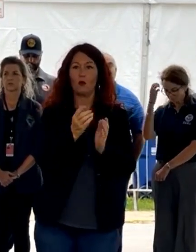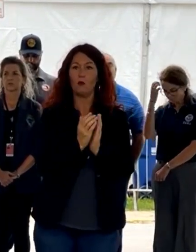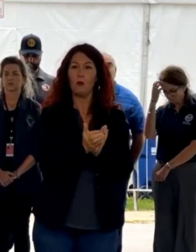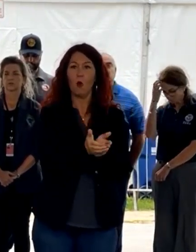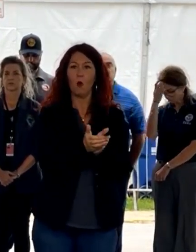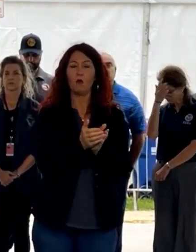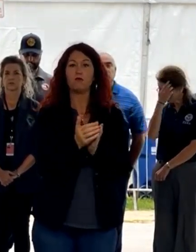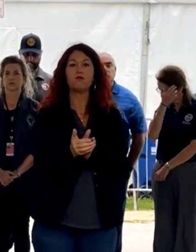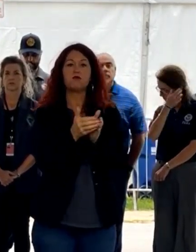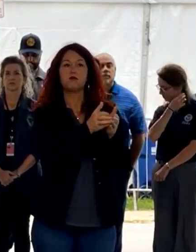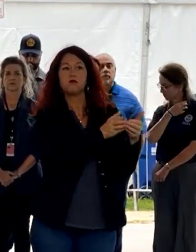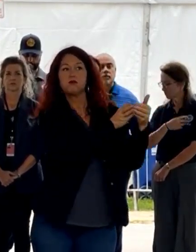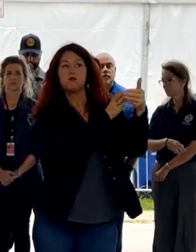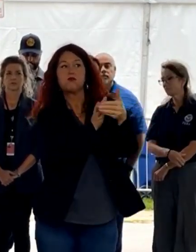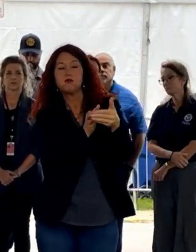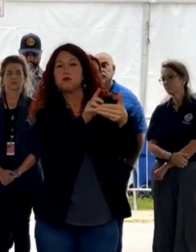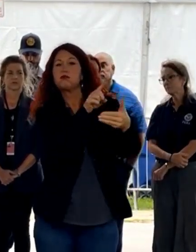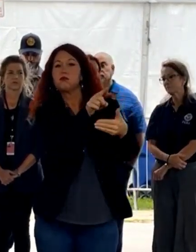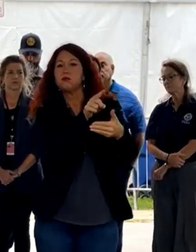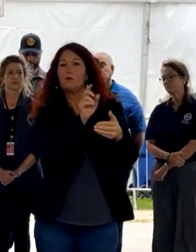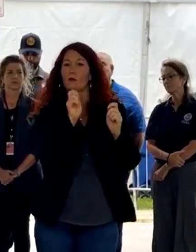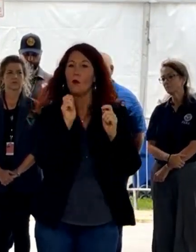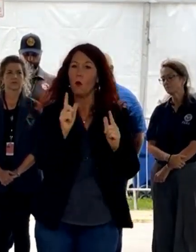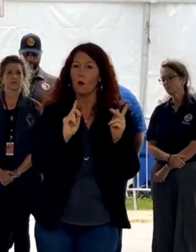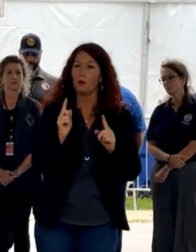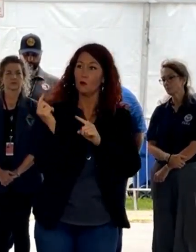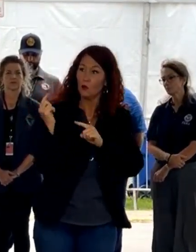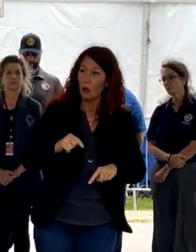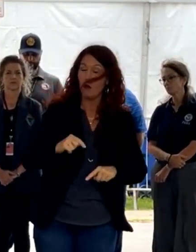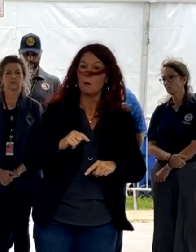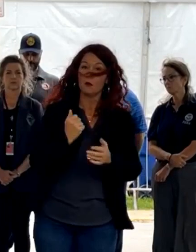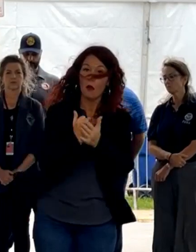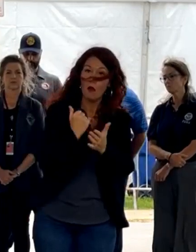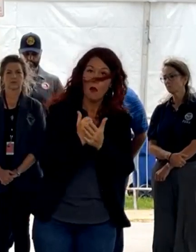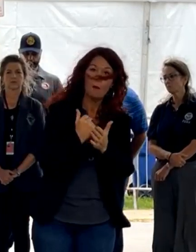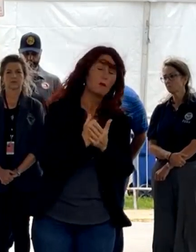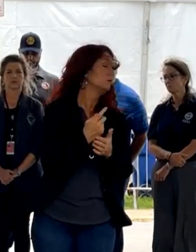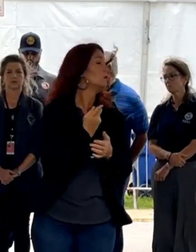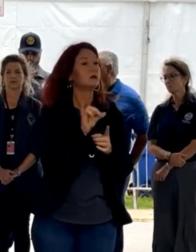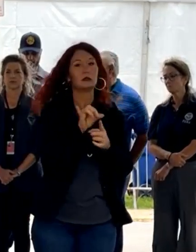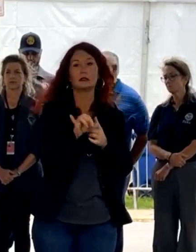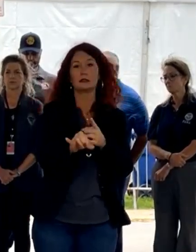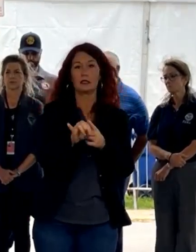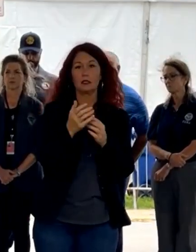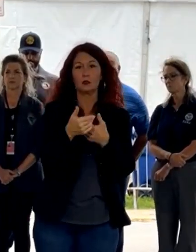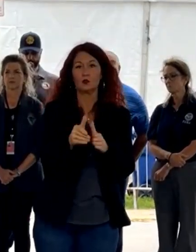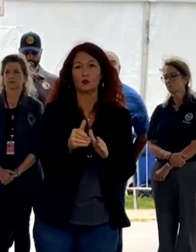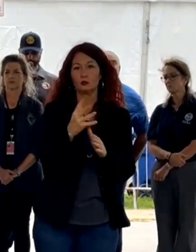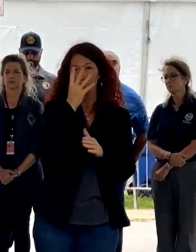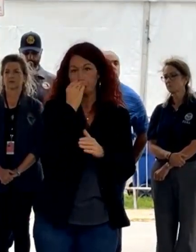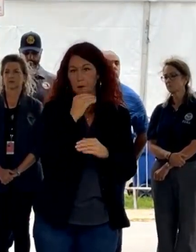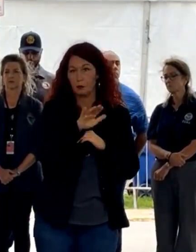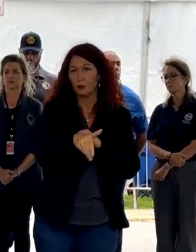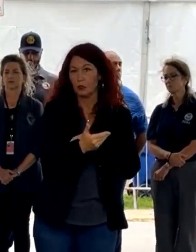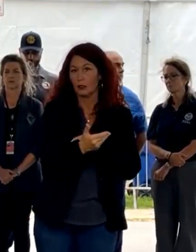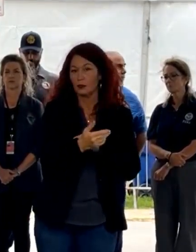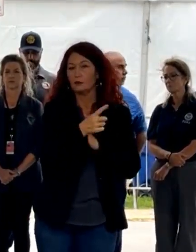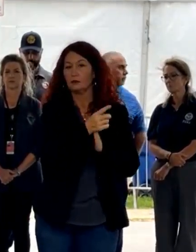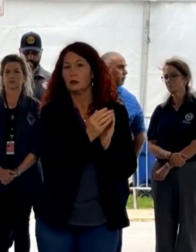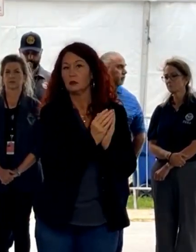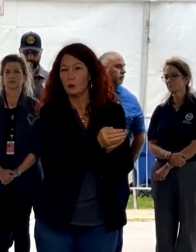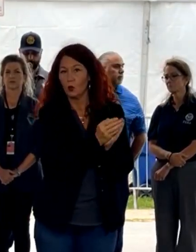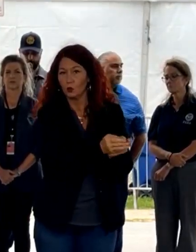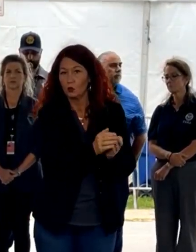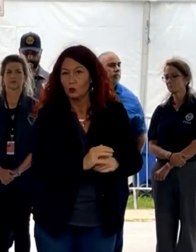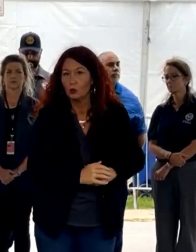with detectives and the fire rescue crews on site as the evidence gathering process is well underway. The